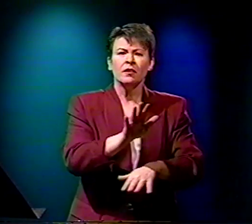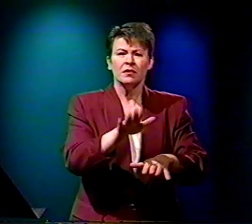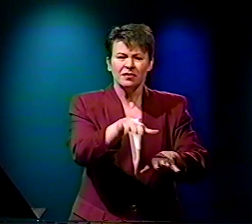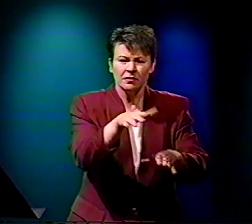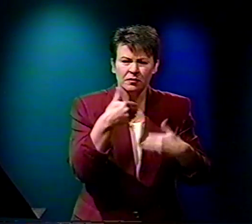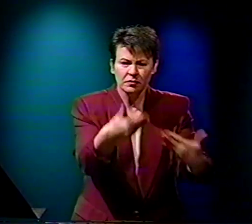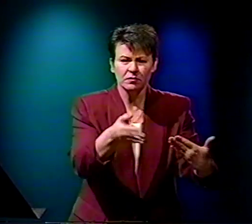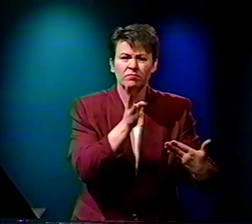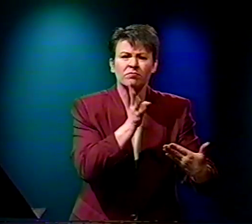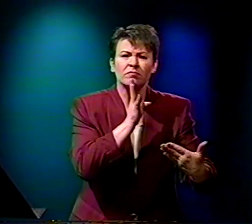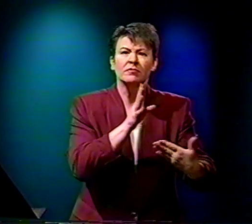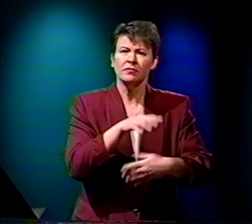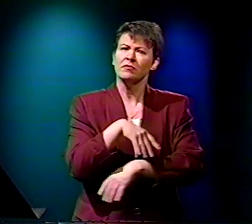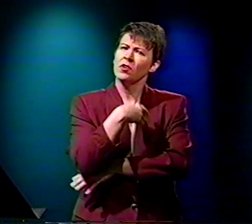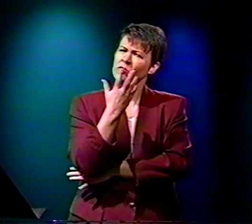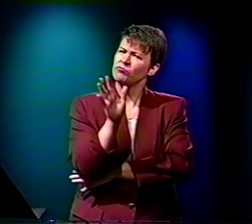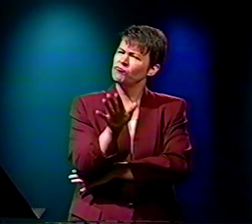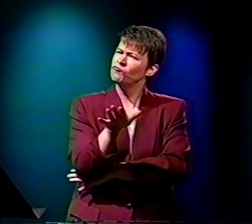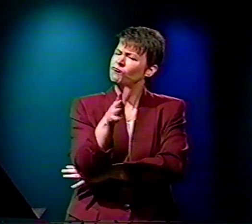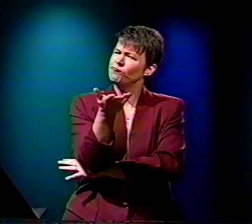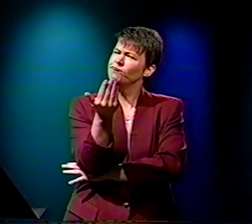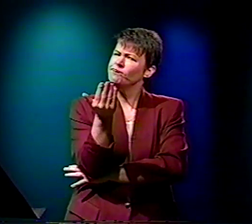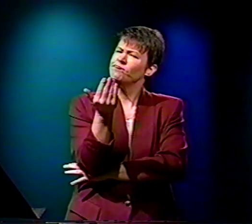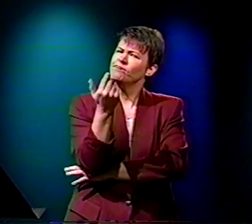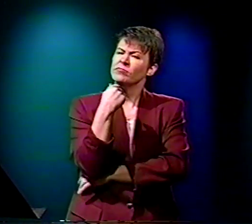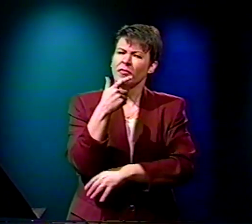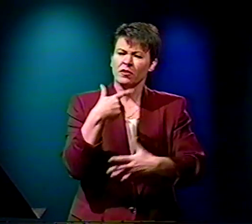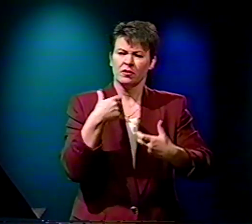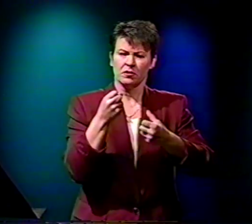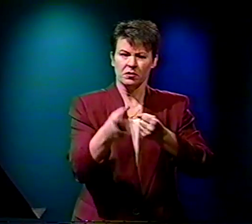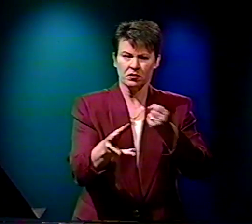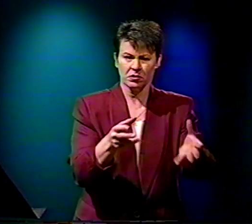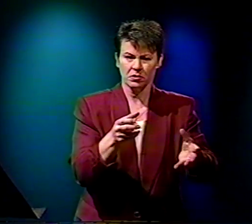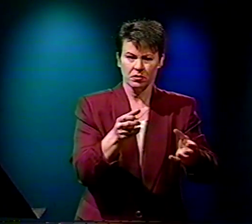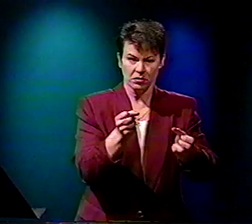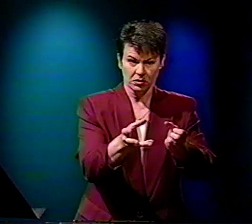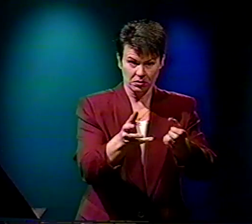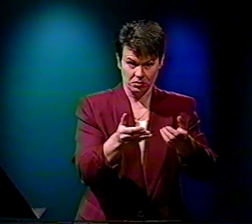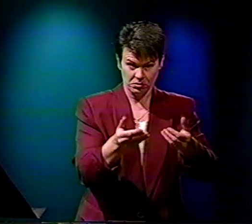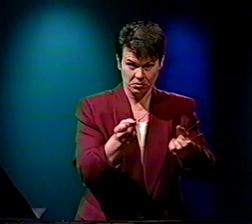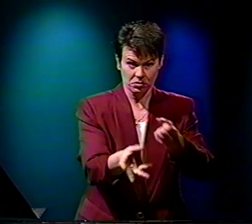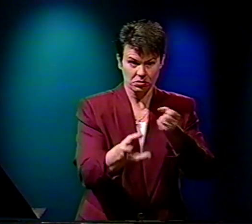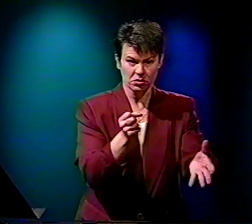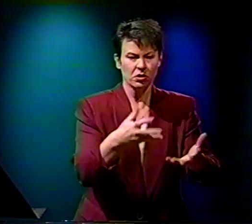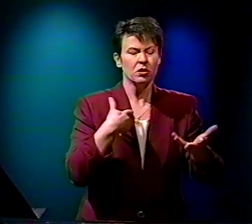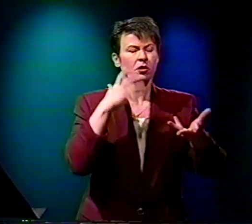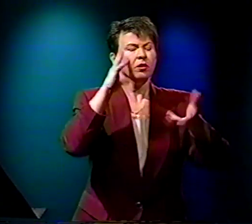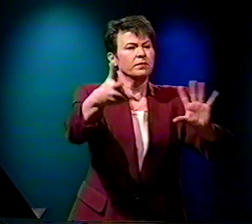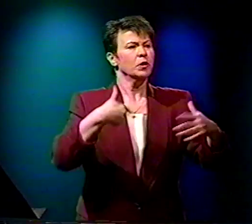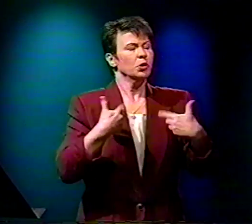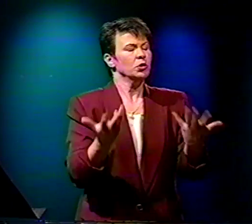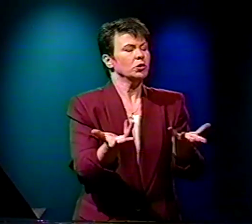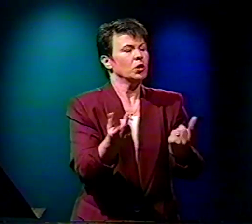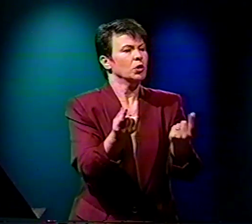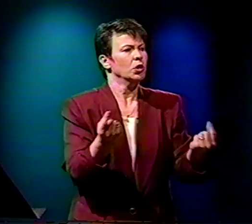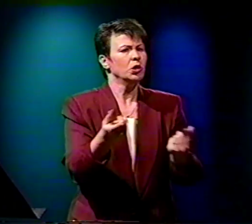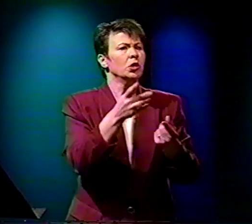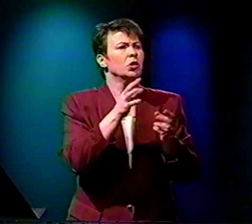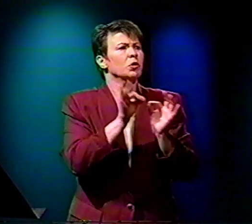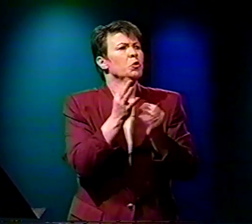a while, and they'll say, well, come on, go ahead and start voicing. And they'll say, no, come on, keep talking, keep signing your message. And it's confusing. It's